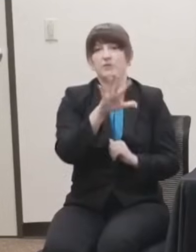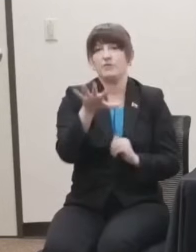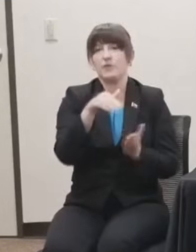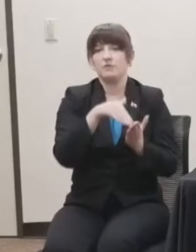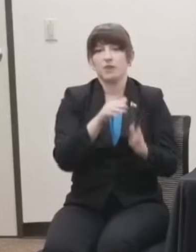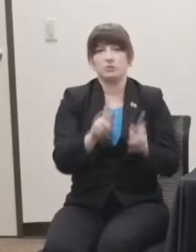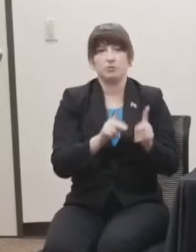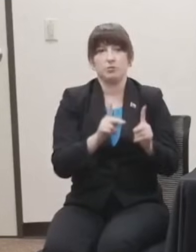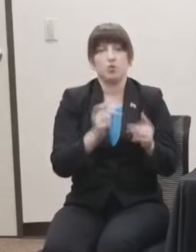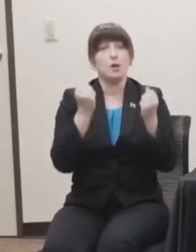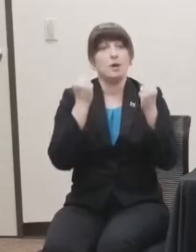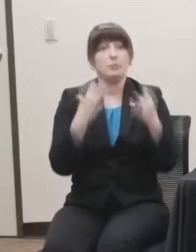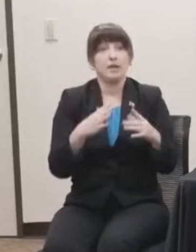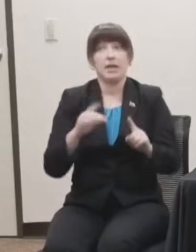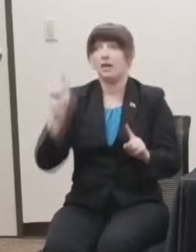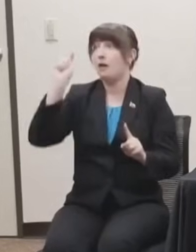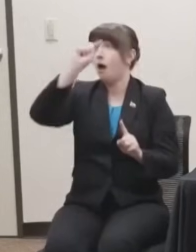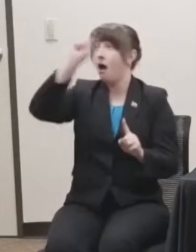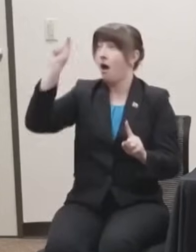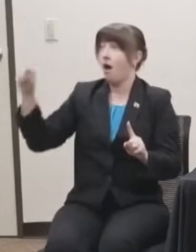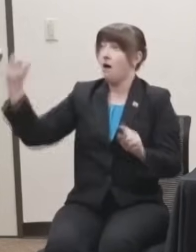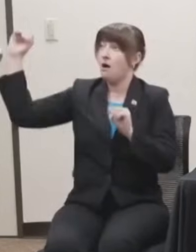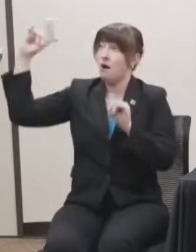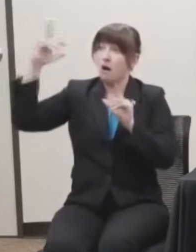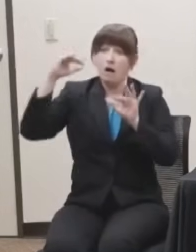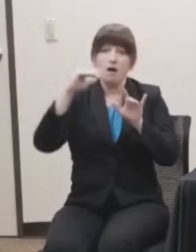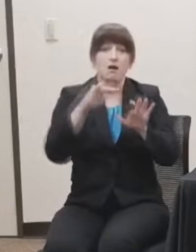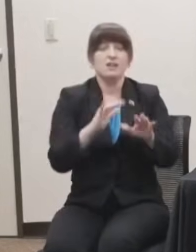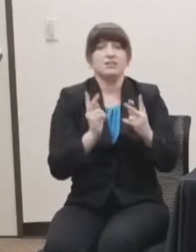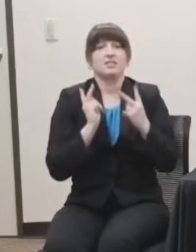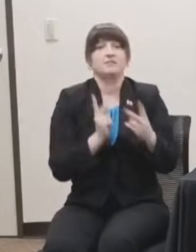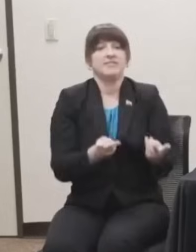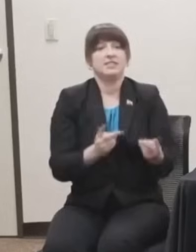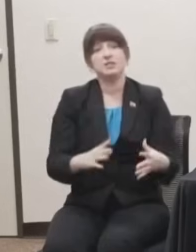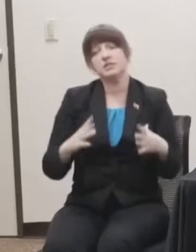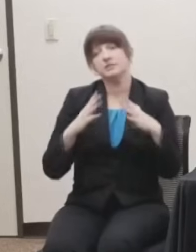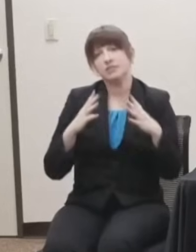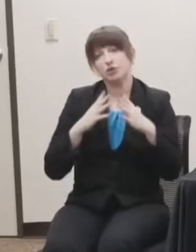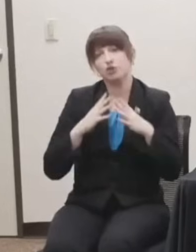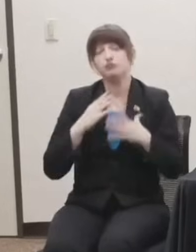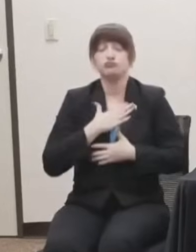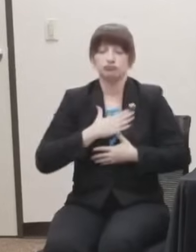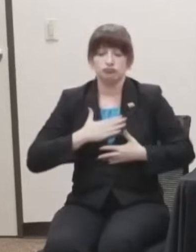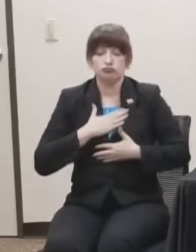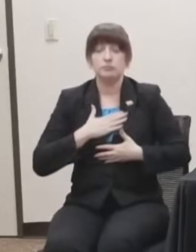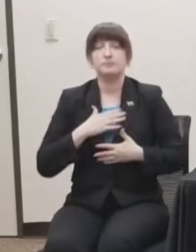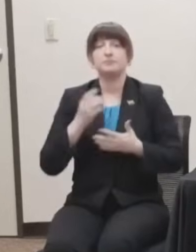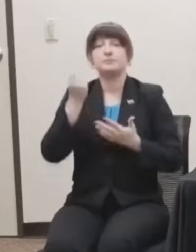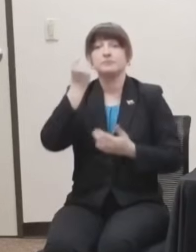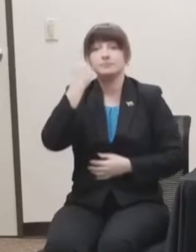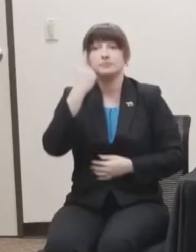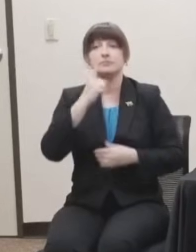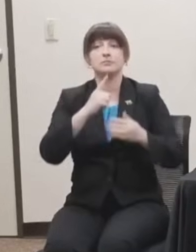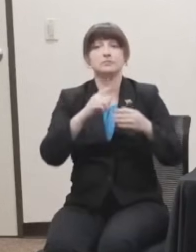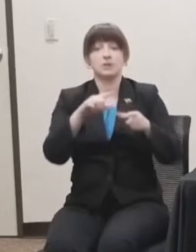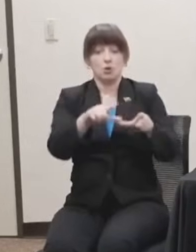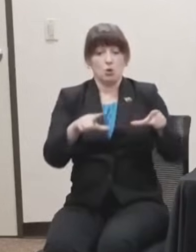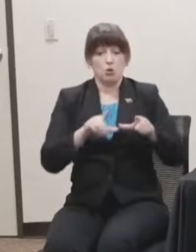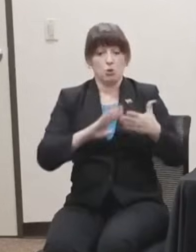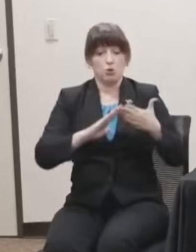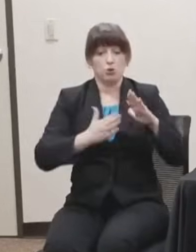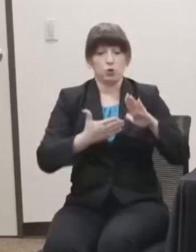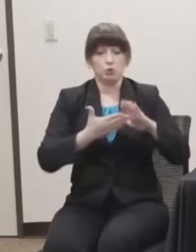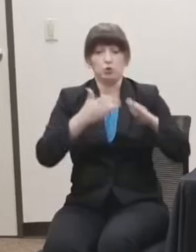area visiting, vacationing. And their resources, and this is what state agency, what the state government does when a local community gets overwhelmed, is we